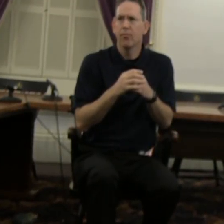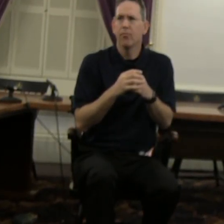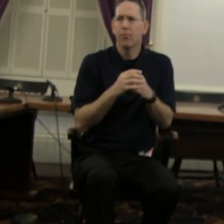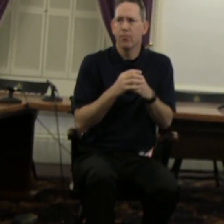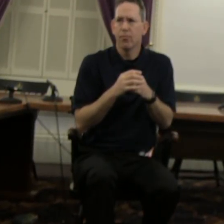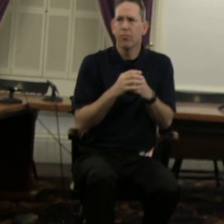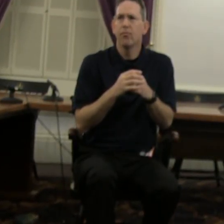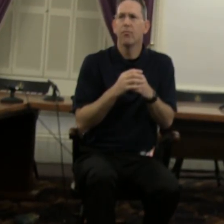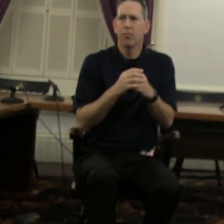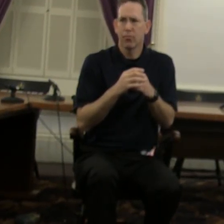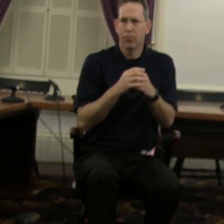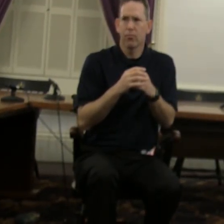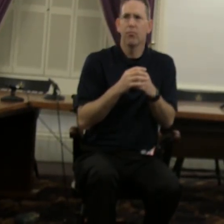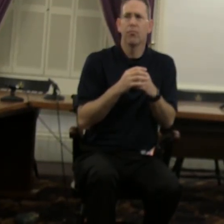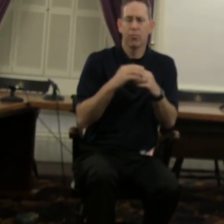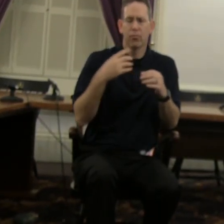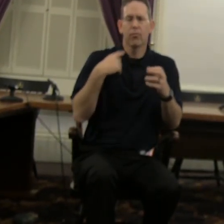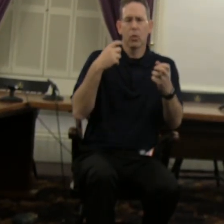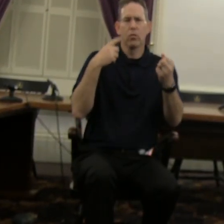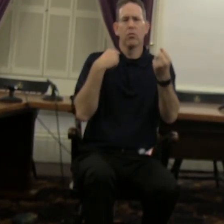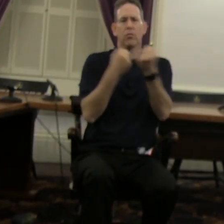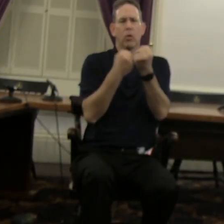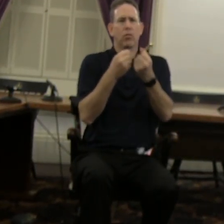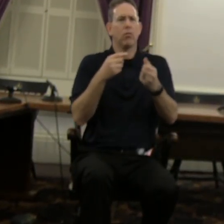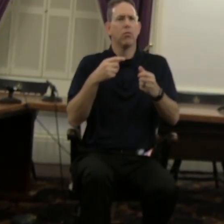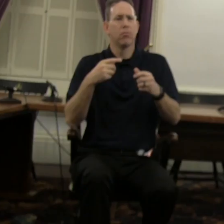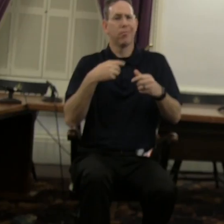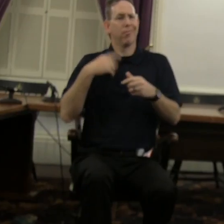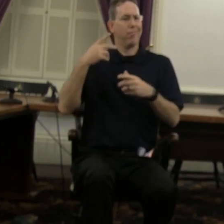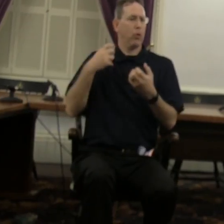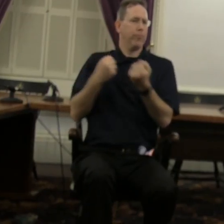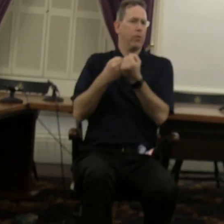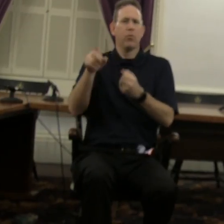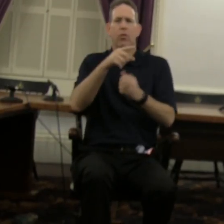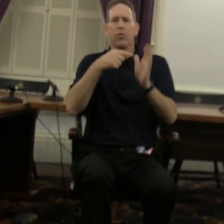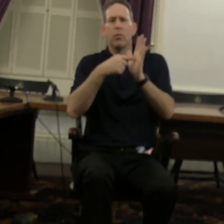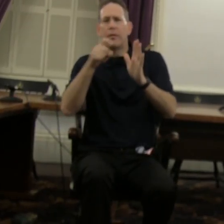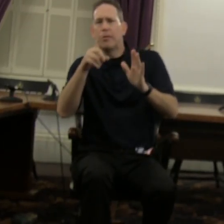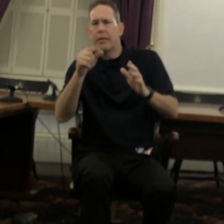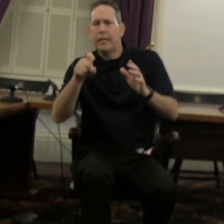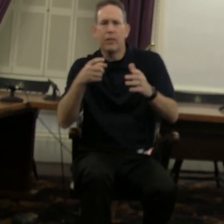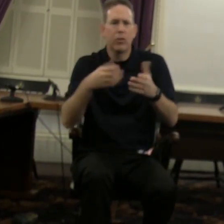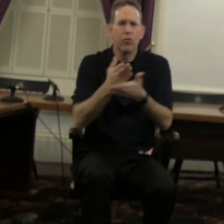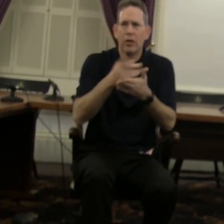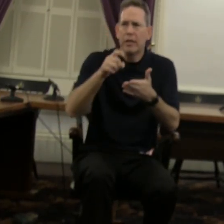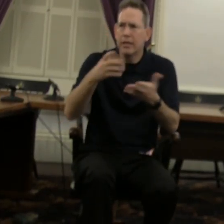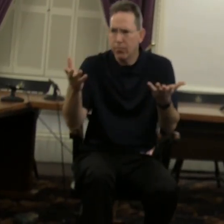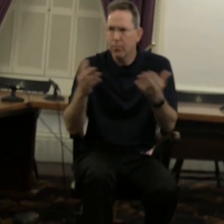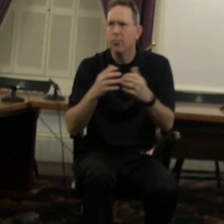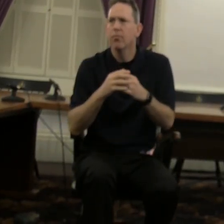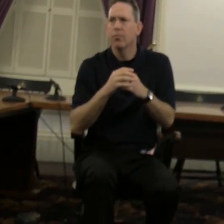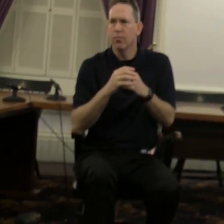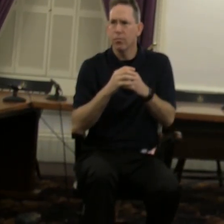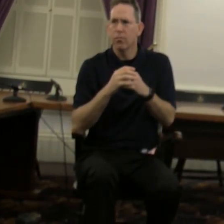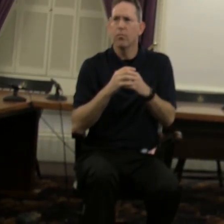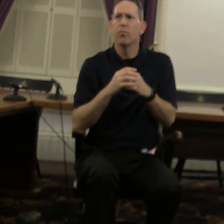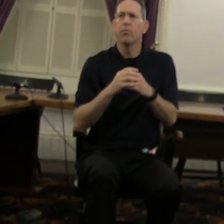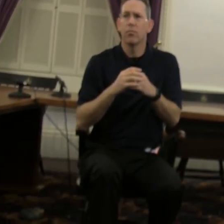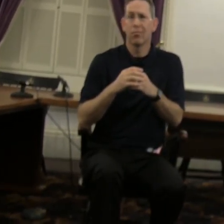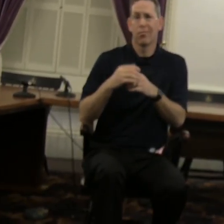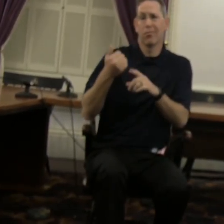in the disability field and the Congressman's own focus on health, human services, and social determinants of health, please